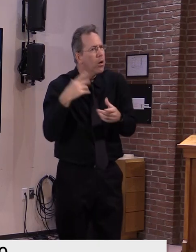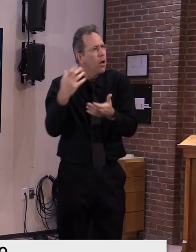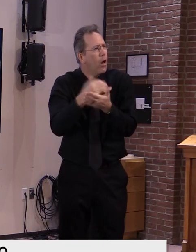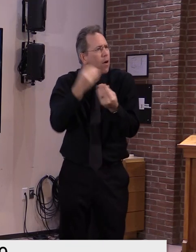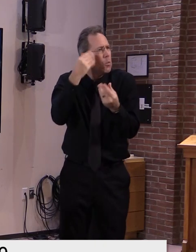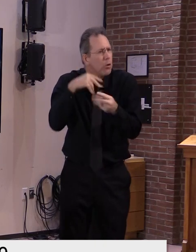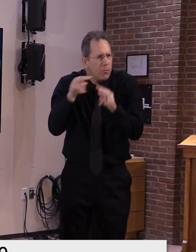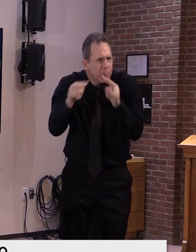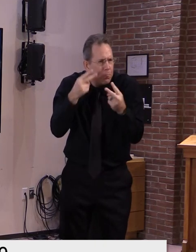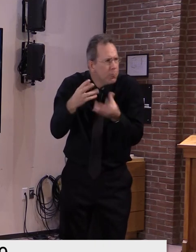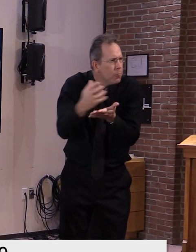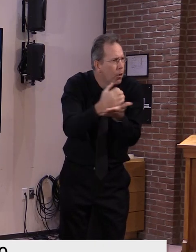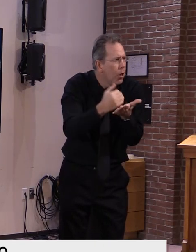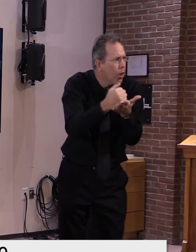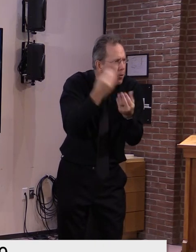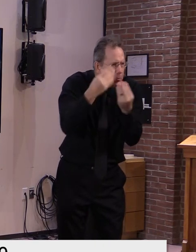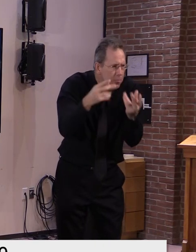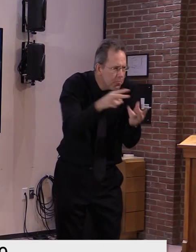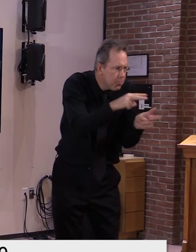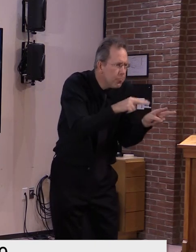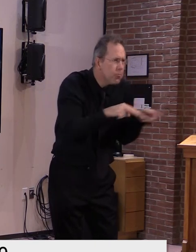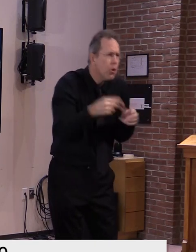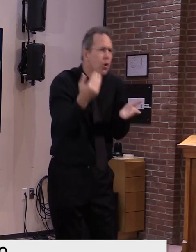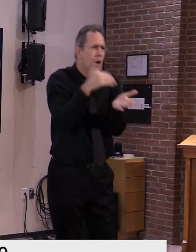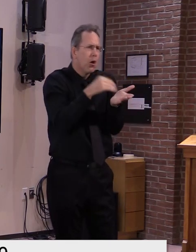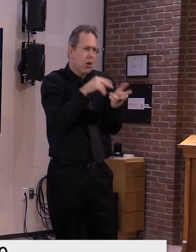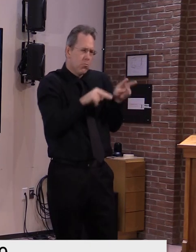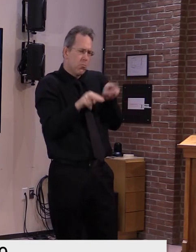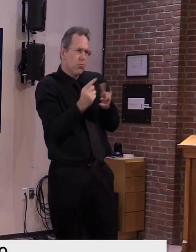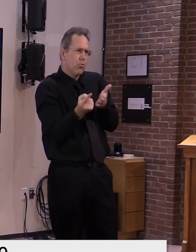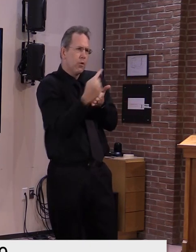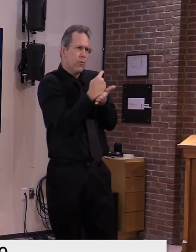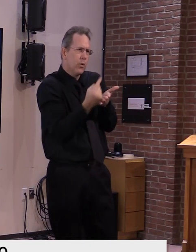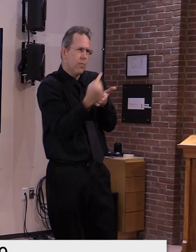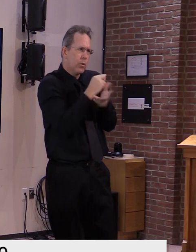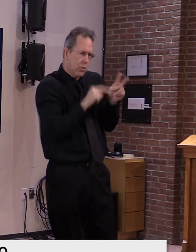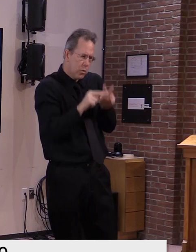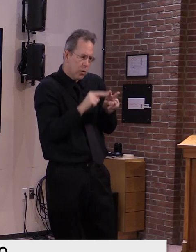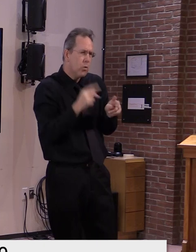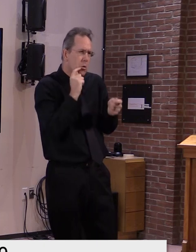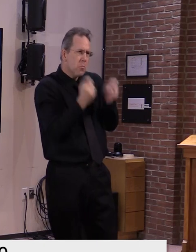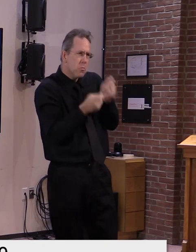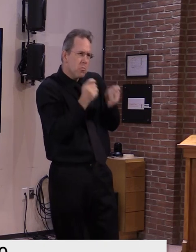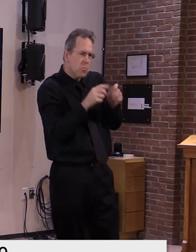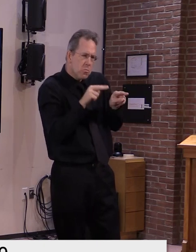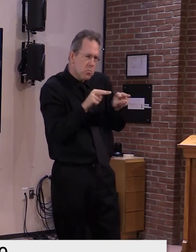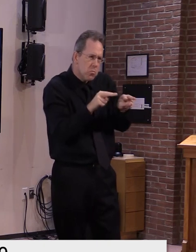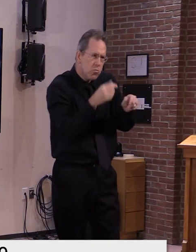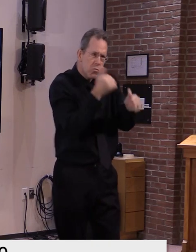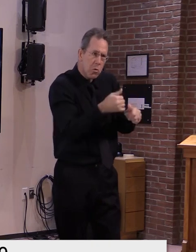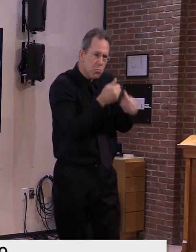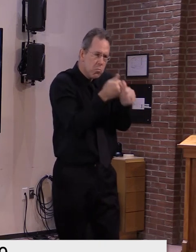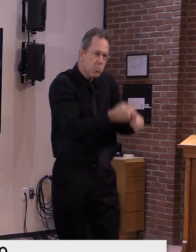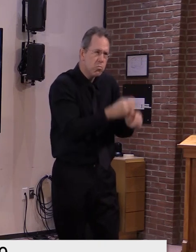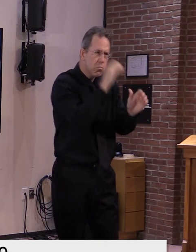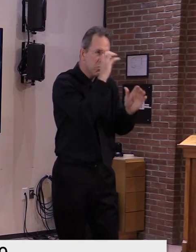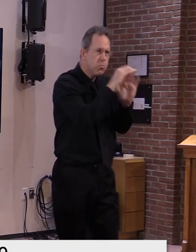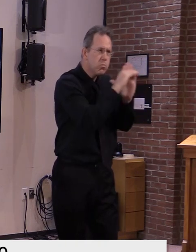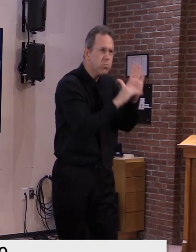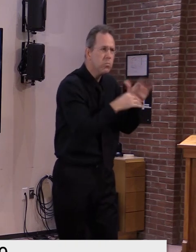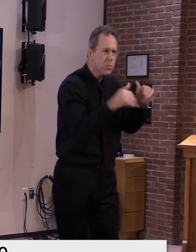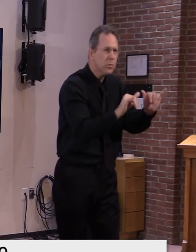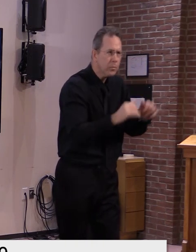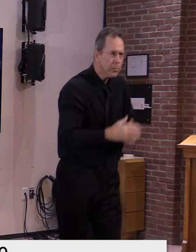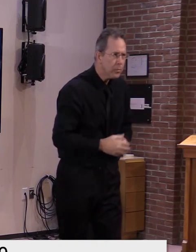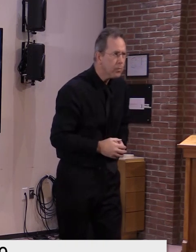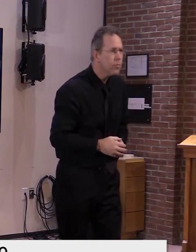again for your patience and perseverance. As we continue to await the FDA